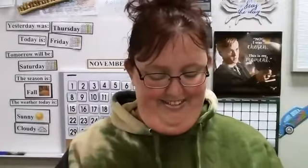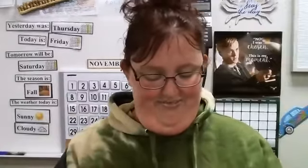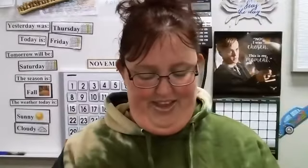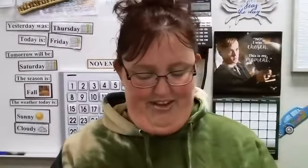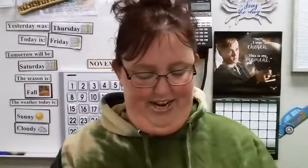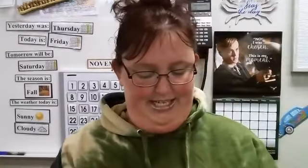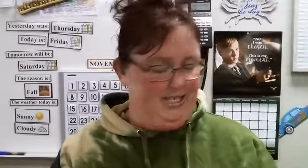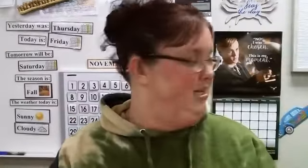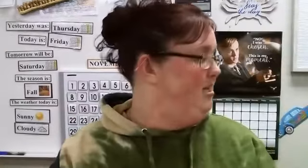All right.